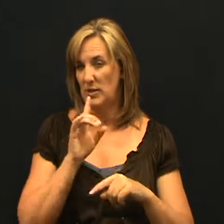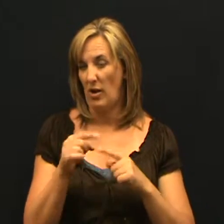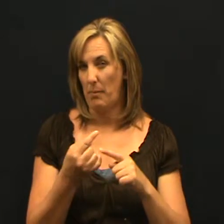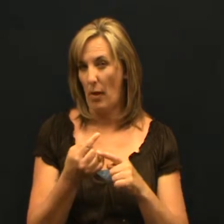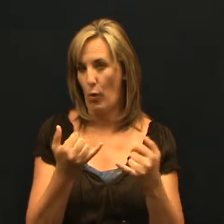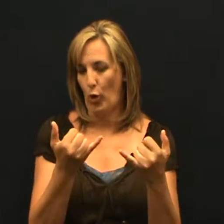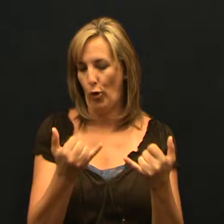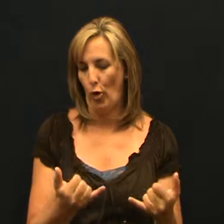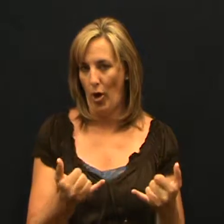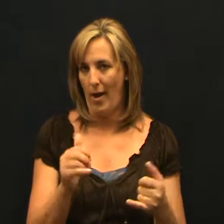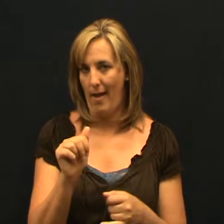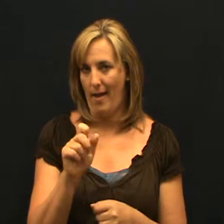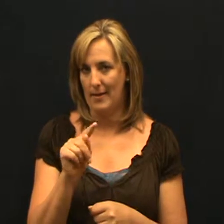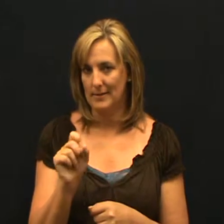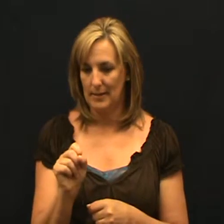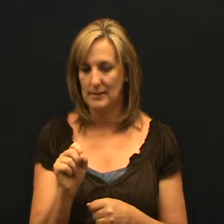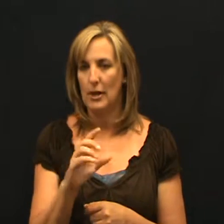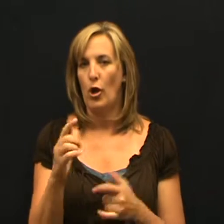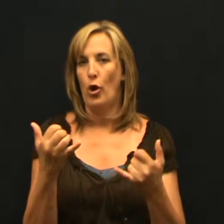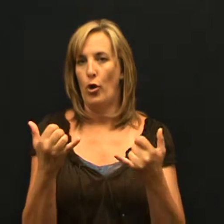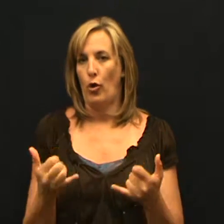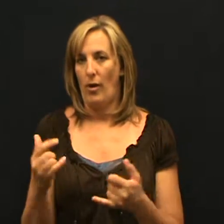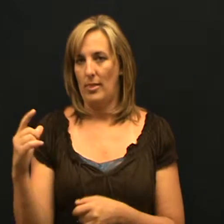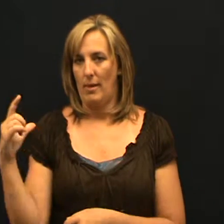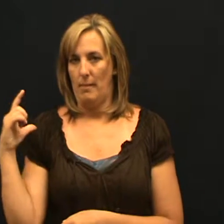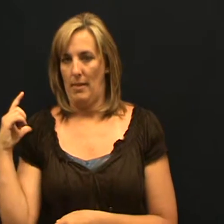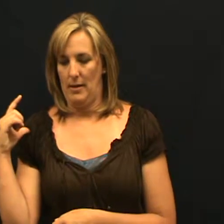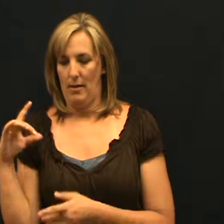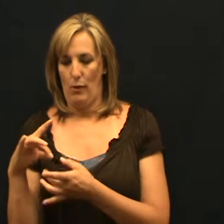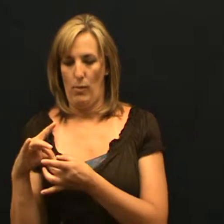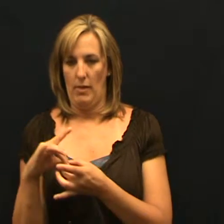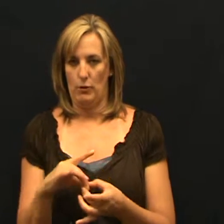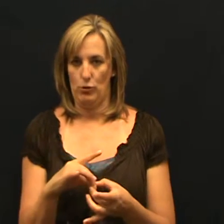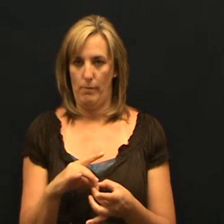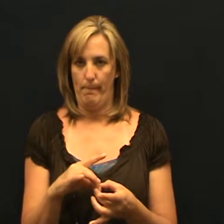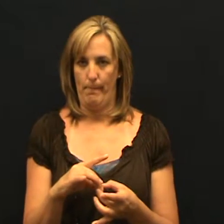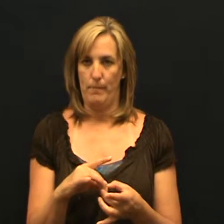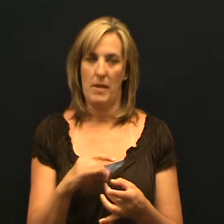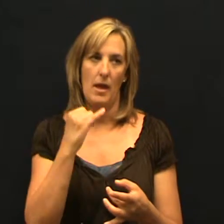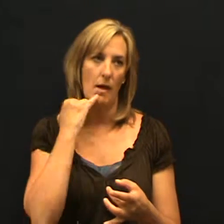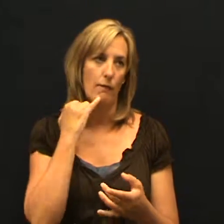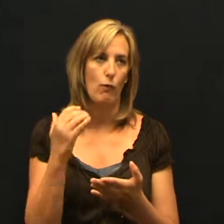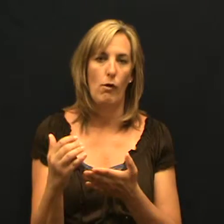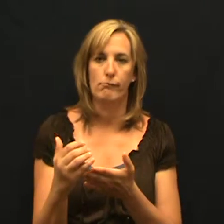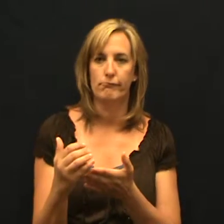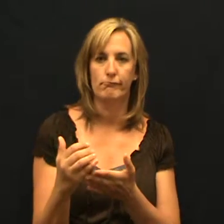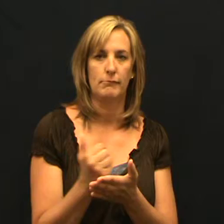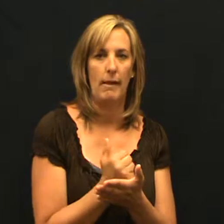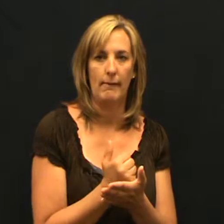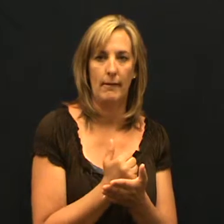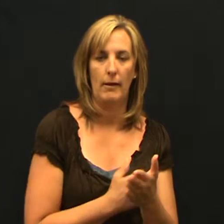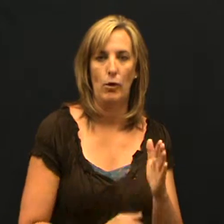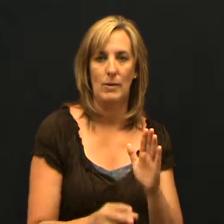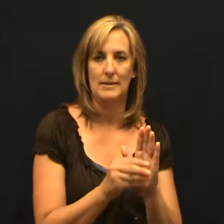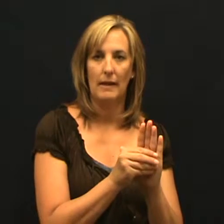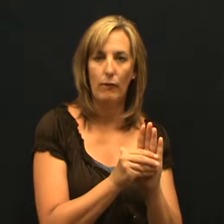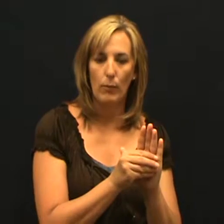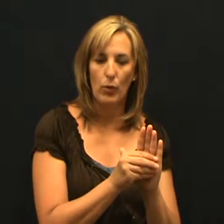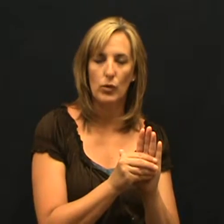liabilities. That's the relationship. In other words, it's whether we're collecting our receivables, cash, that type of